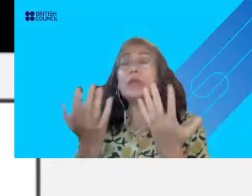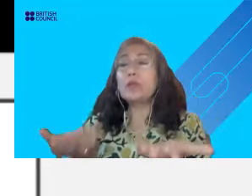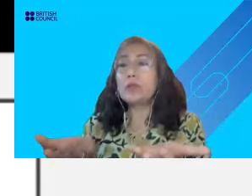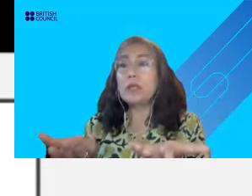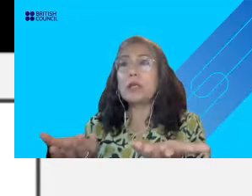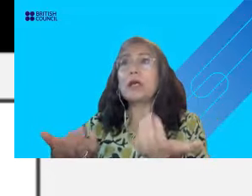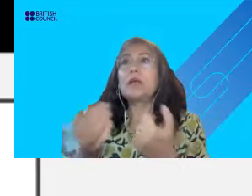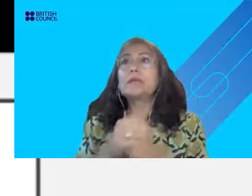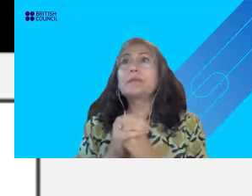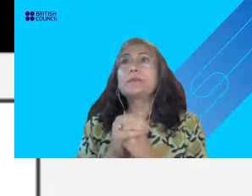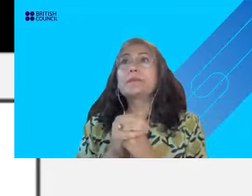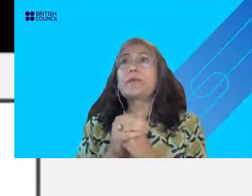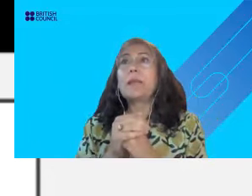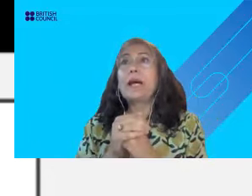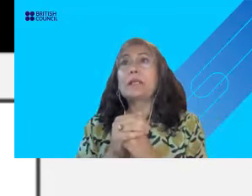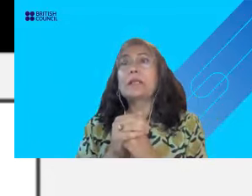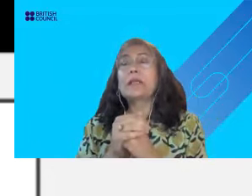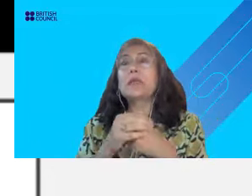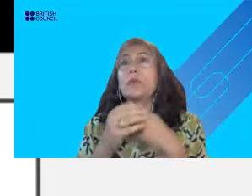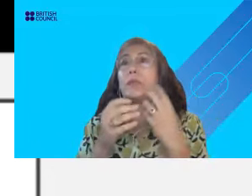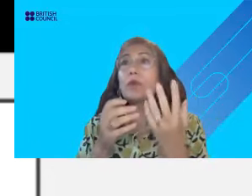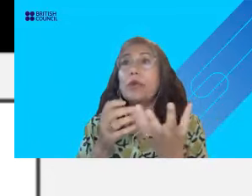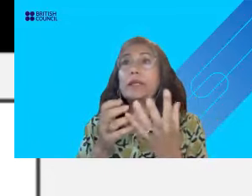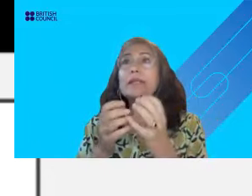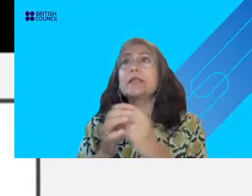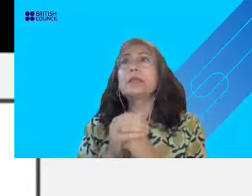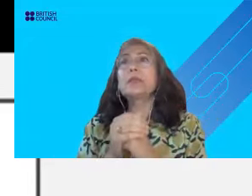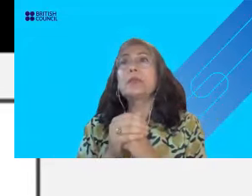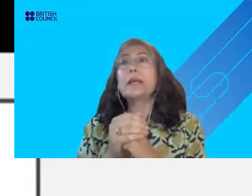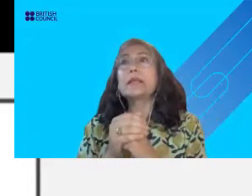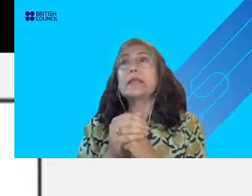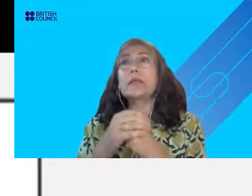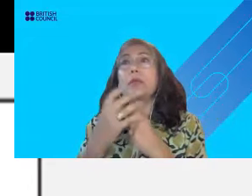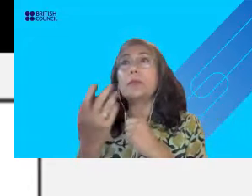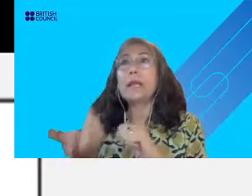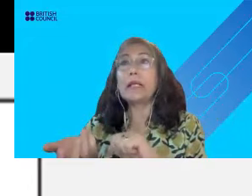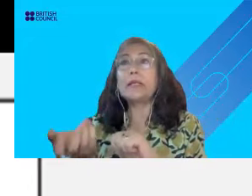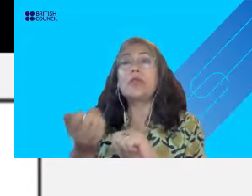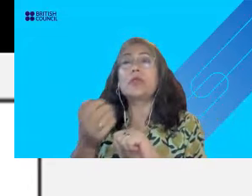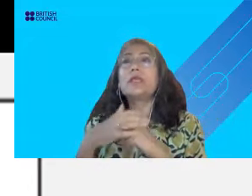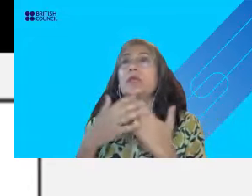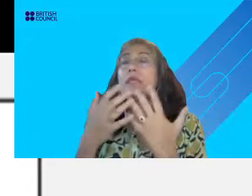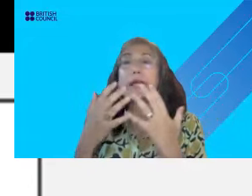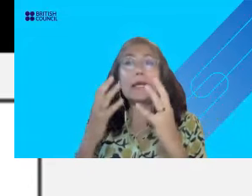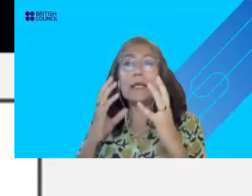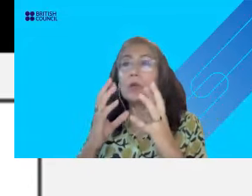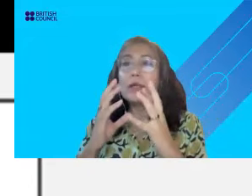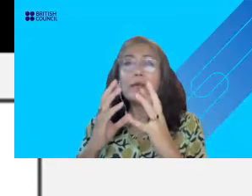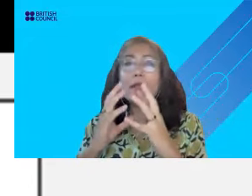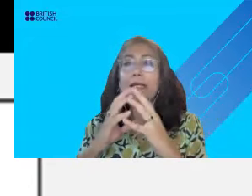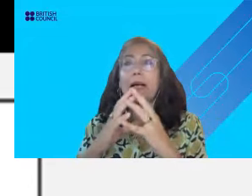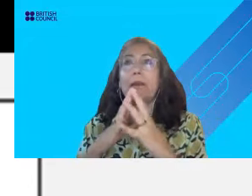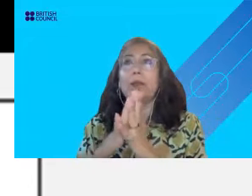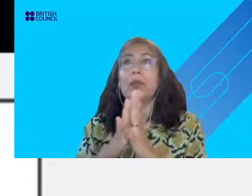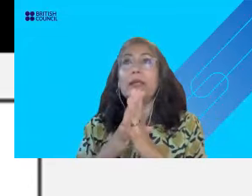be reducing plastic, it could be avoiding single-use plastic, it could be planting trees, recycling,